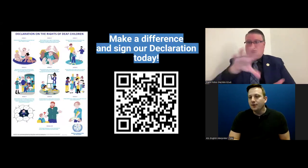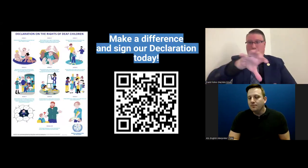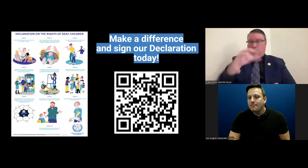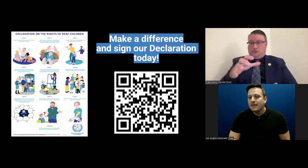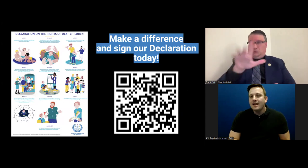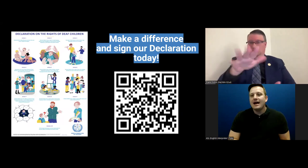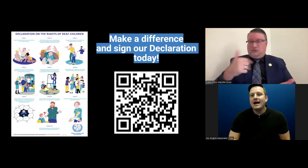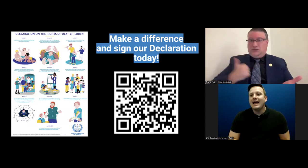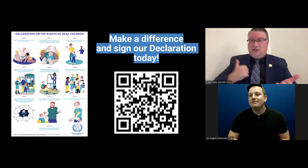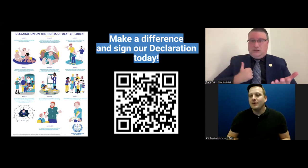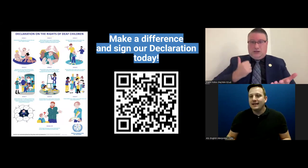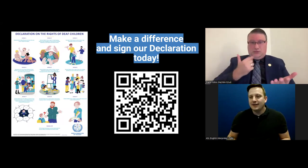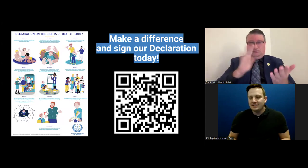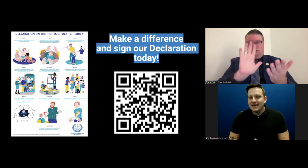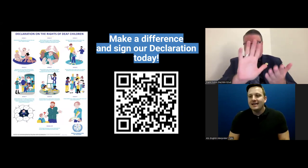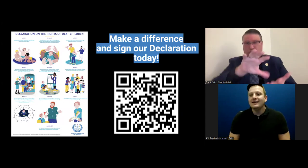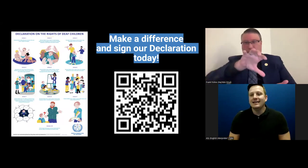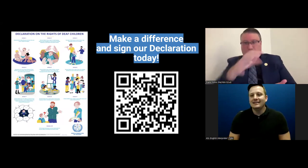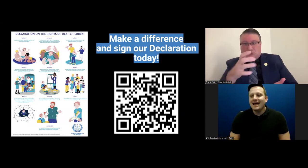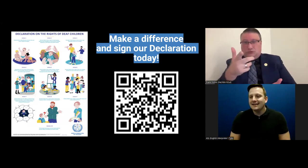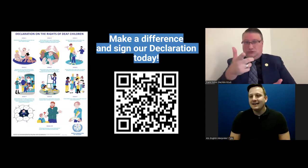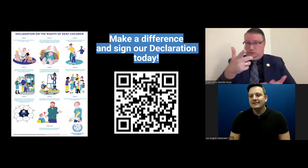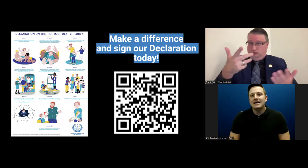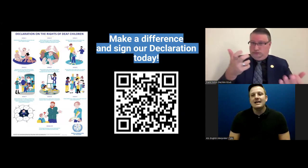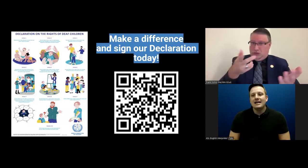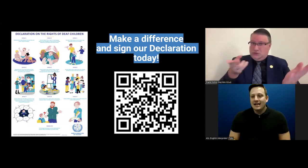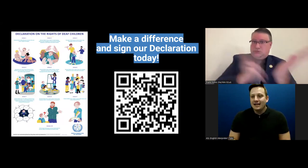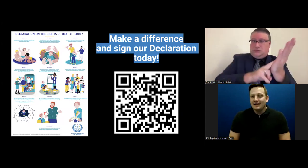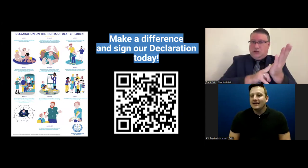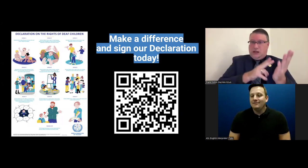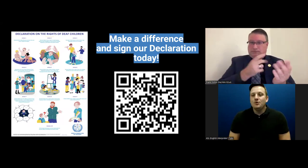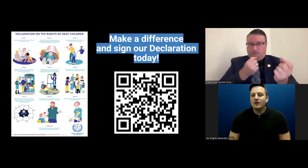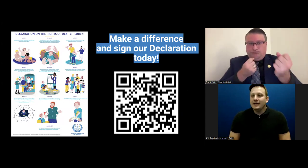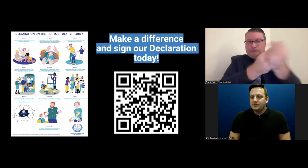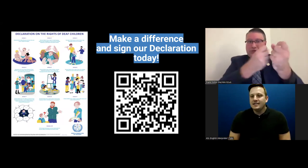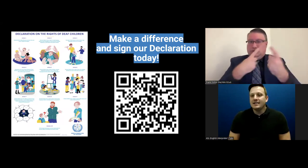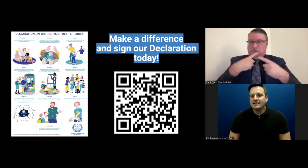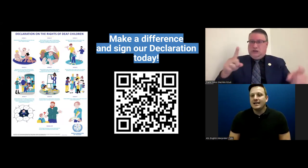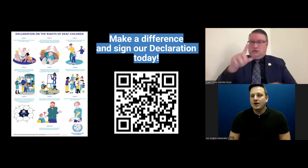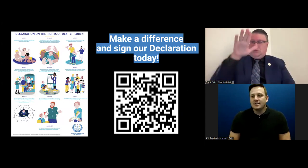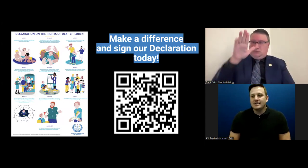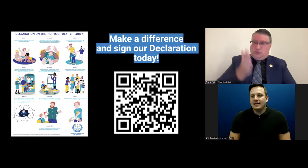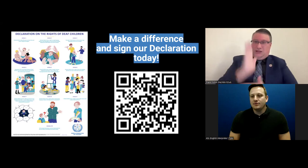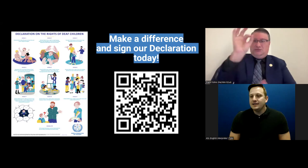So everyone here today in Canada, if you are interested in signing on to the